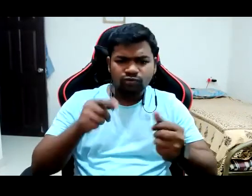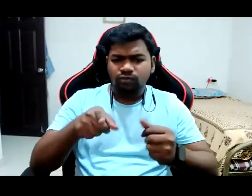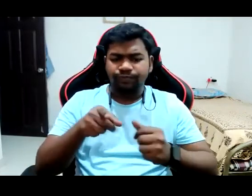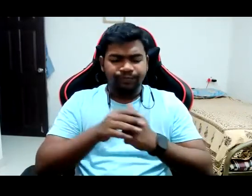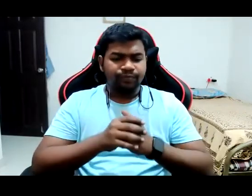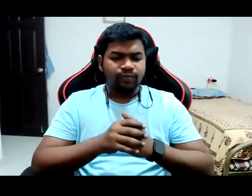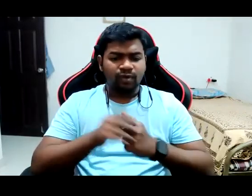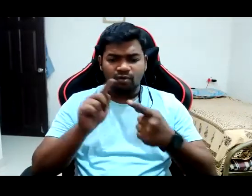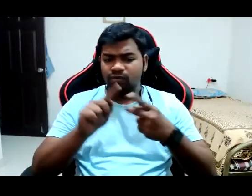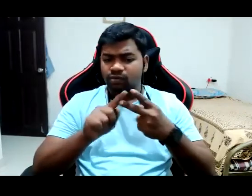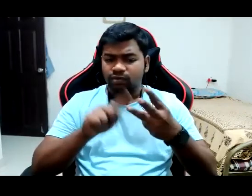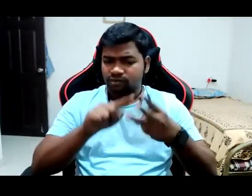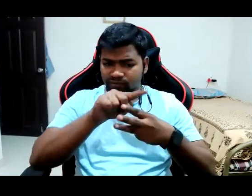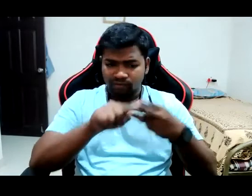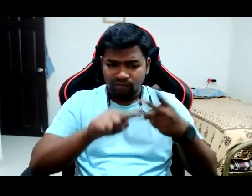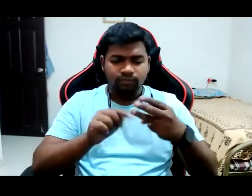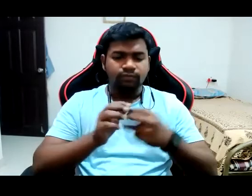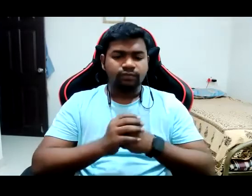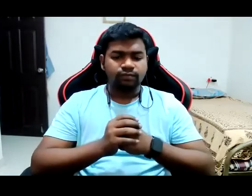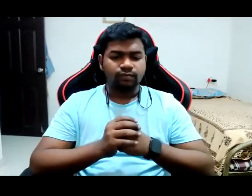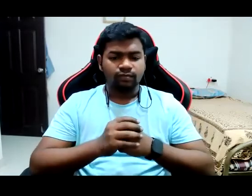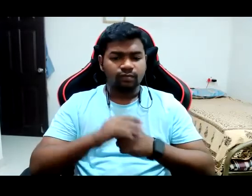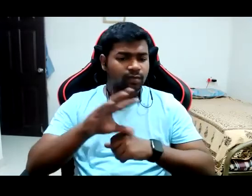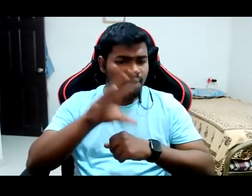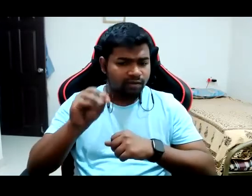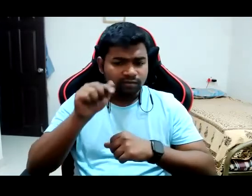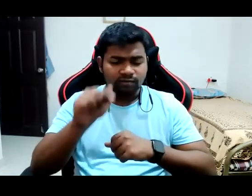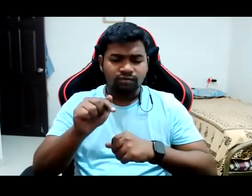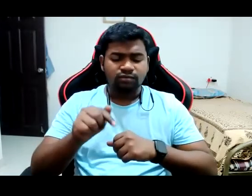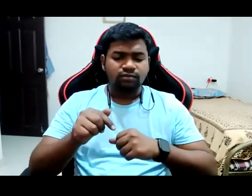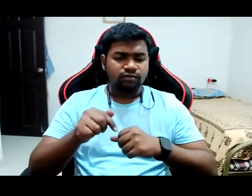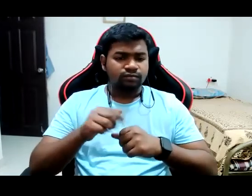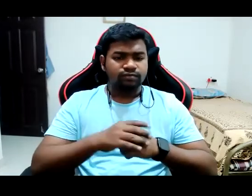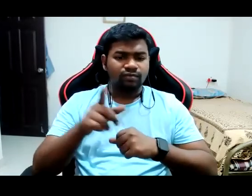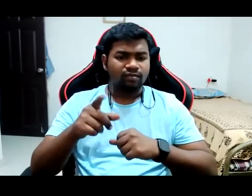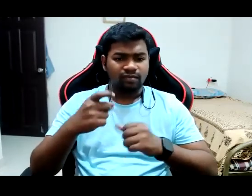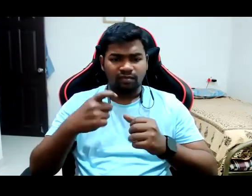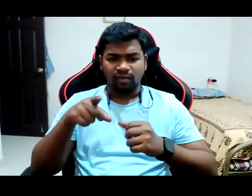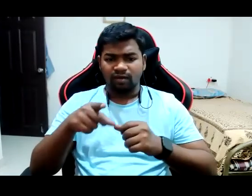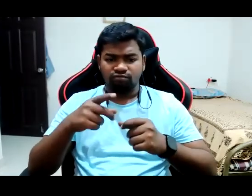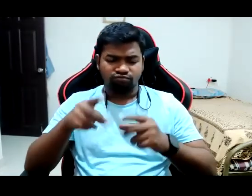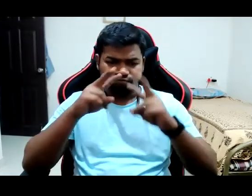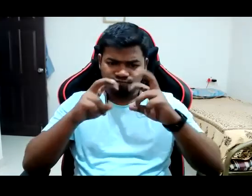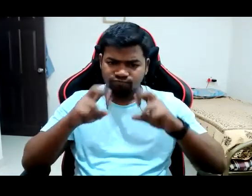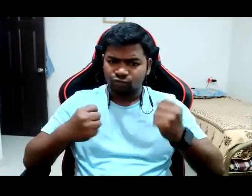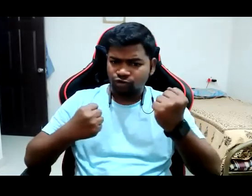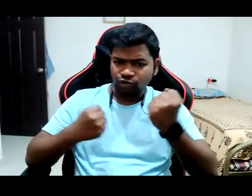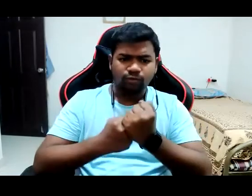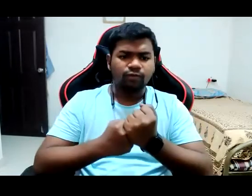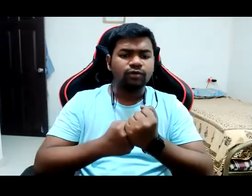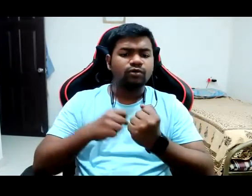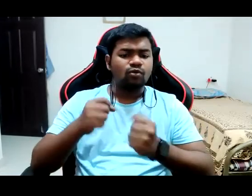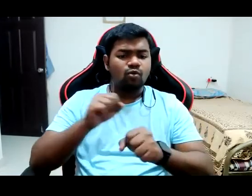3 themes, and can they actually go and rally support and try and find people who want to work with them on these